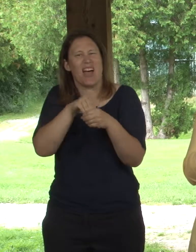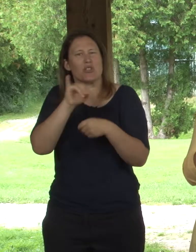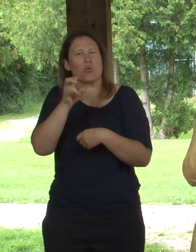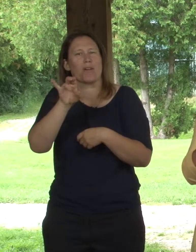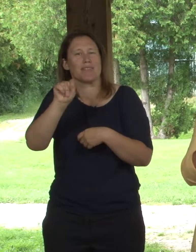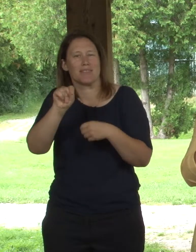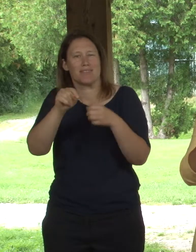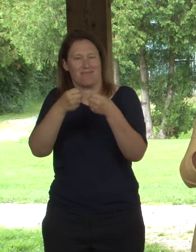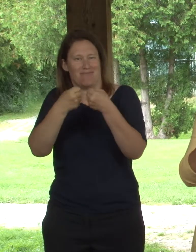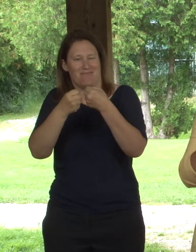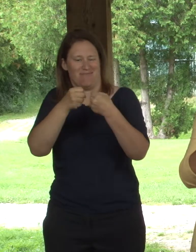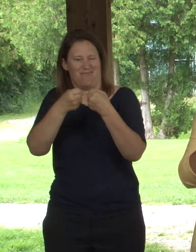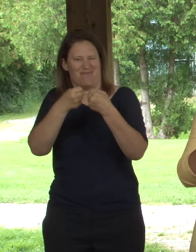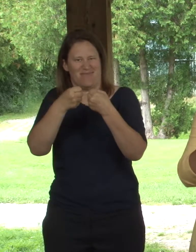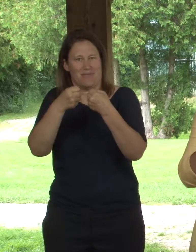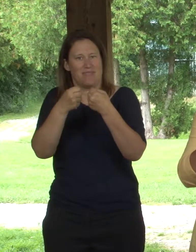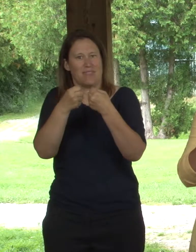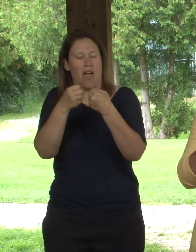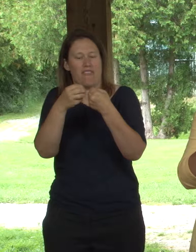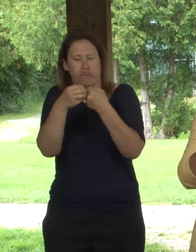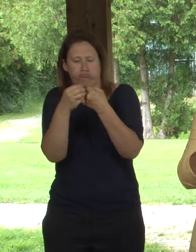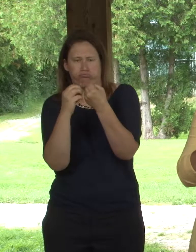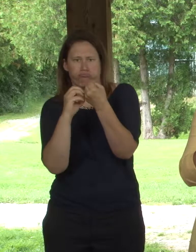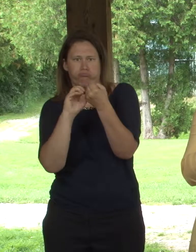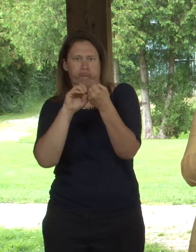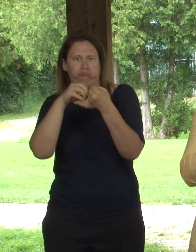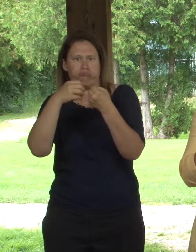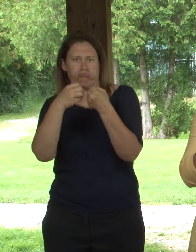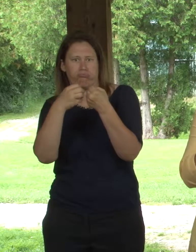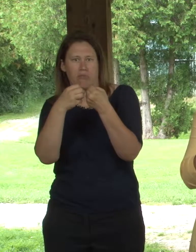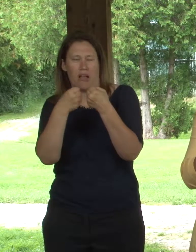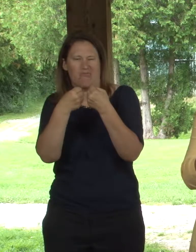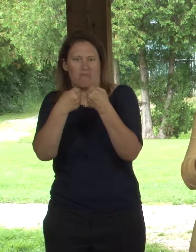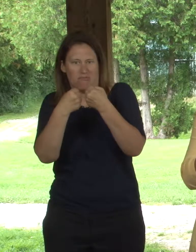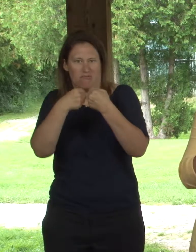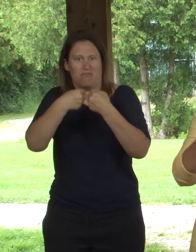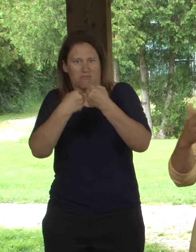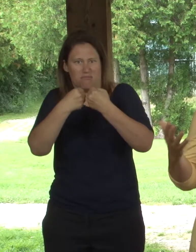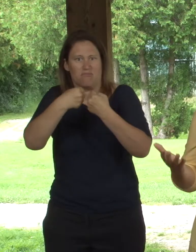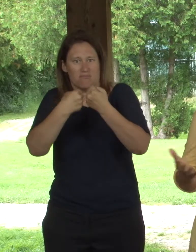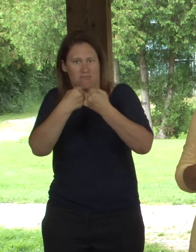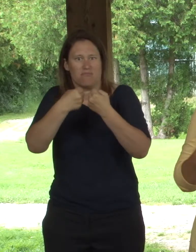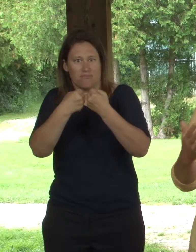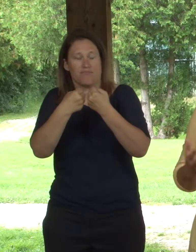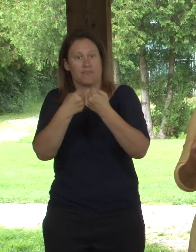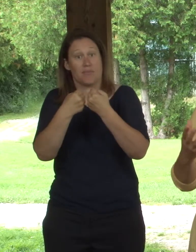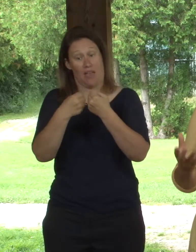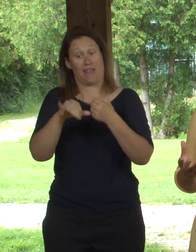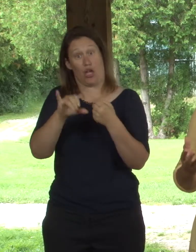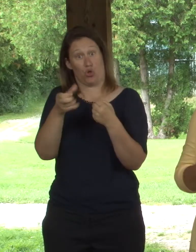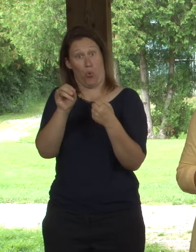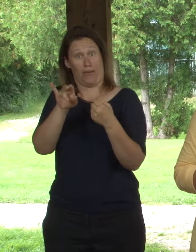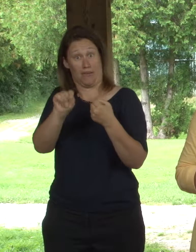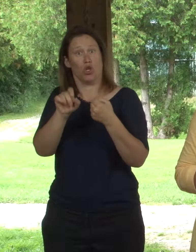again, the joint should be a free-flowing movement, and anything that interferes with that, again, will start to